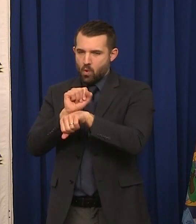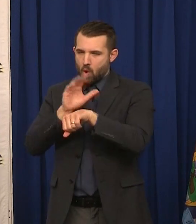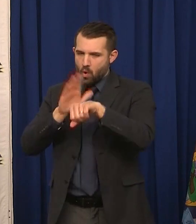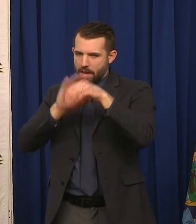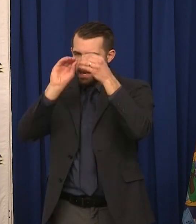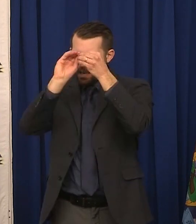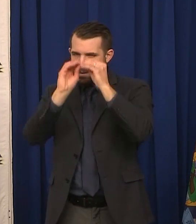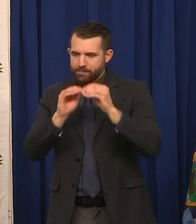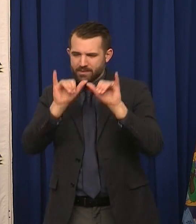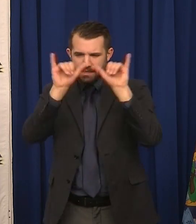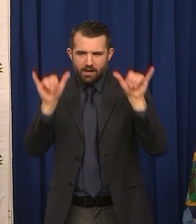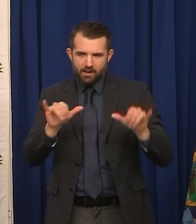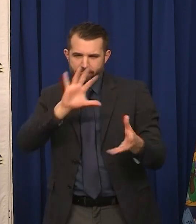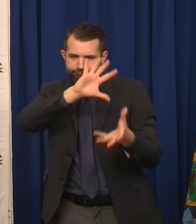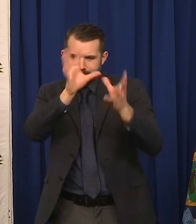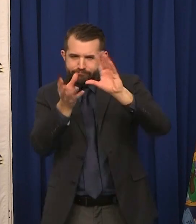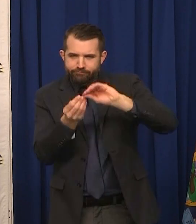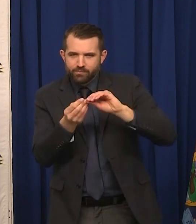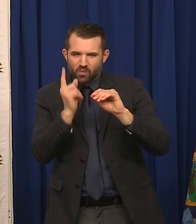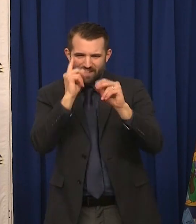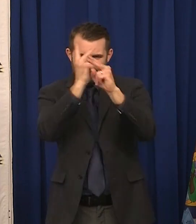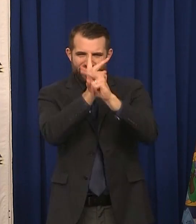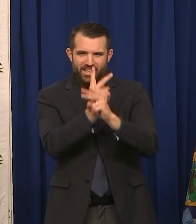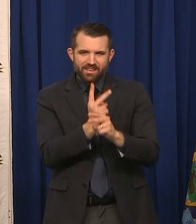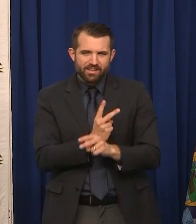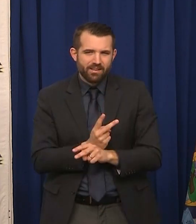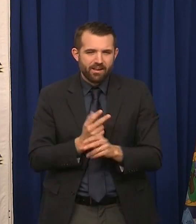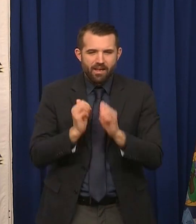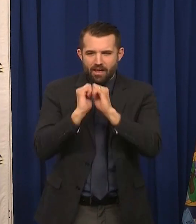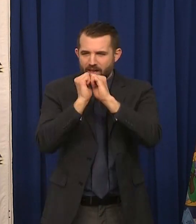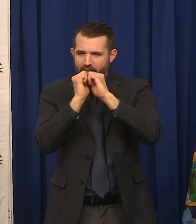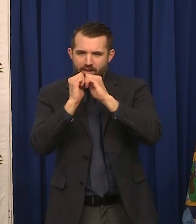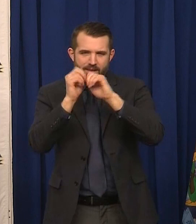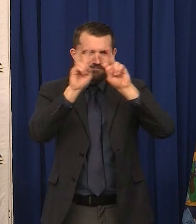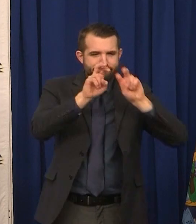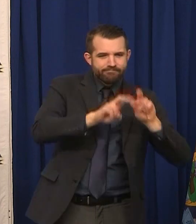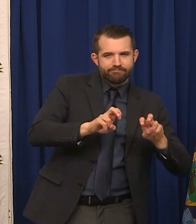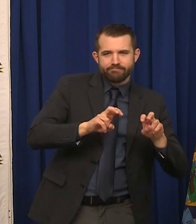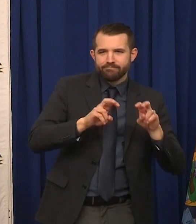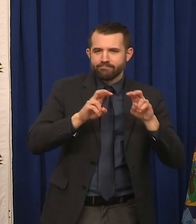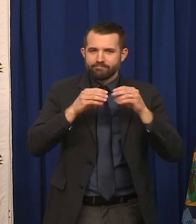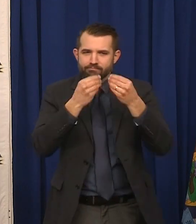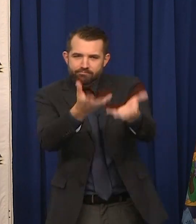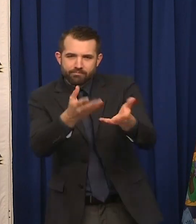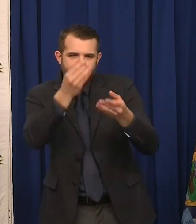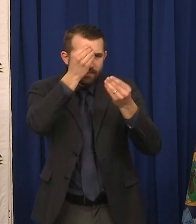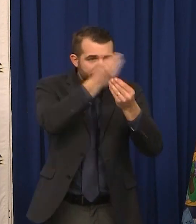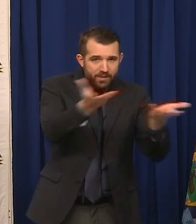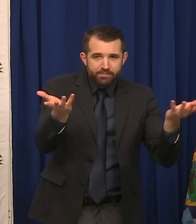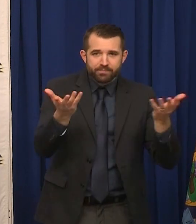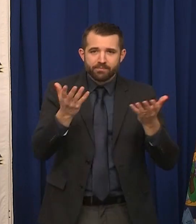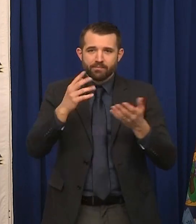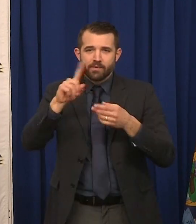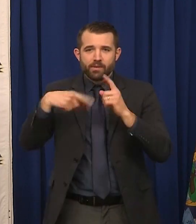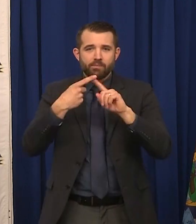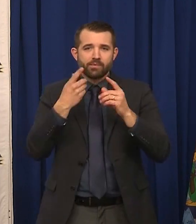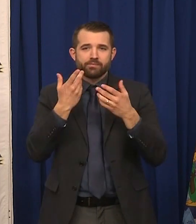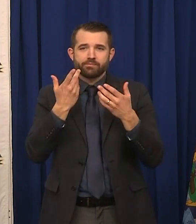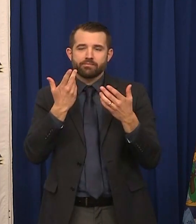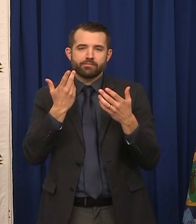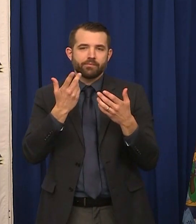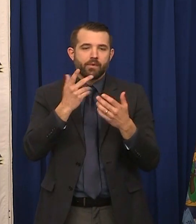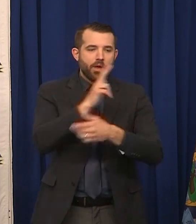start focusing on being able to provide information on current hospitalization utilization